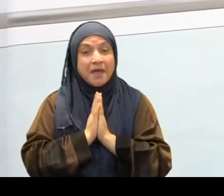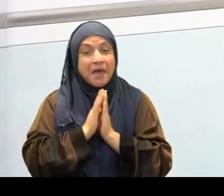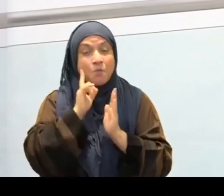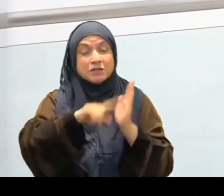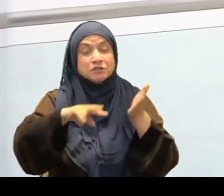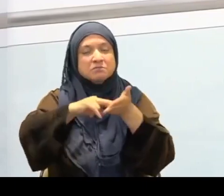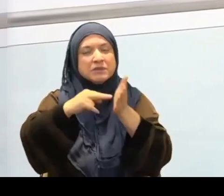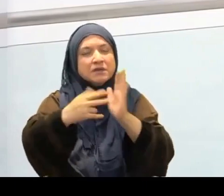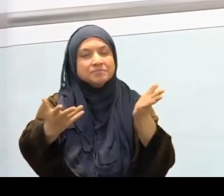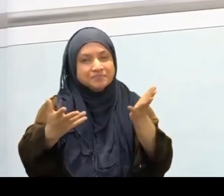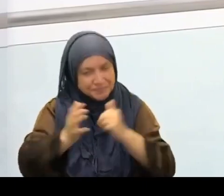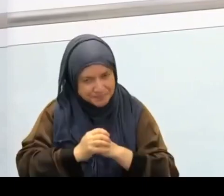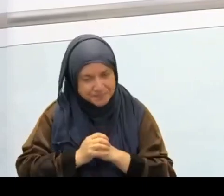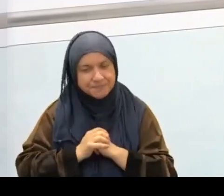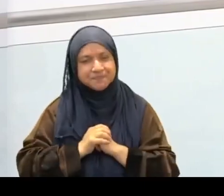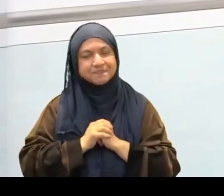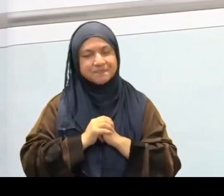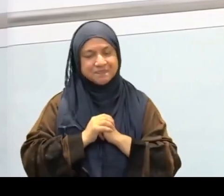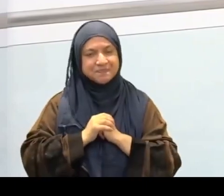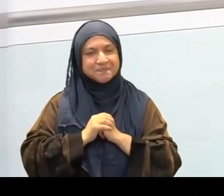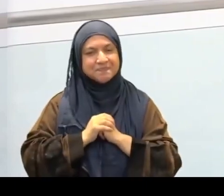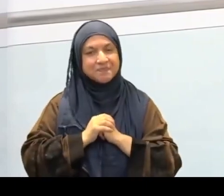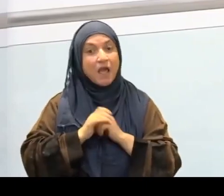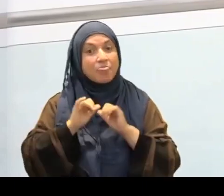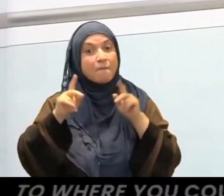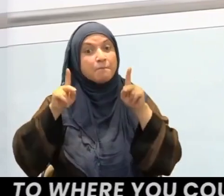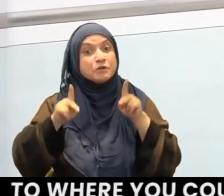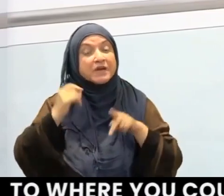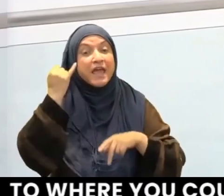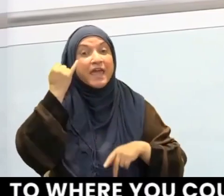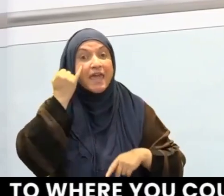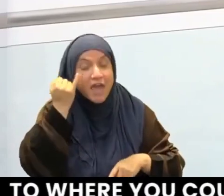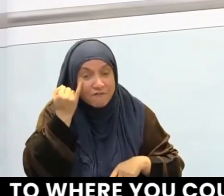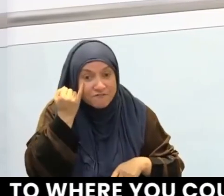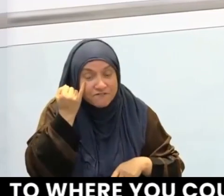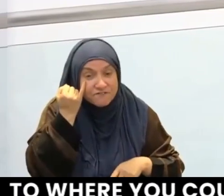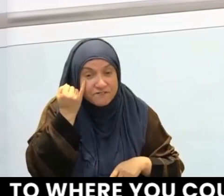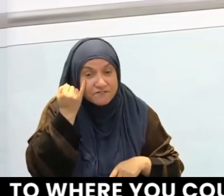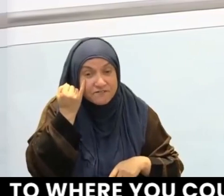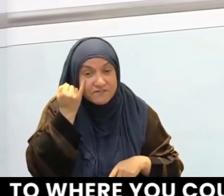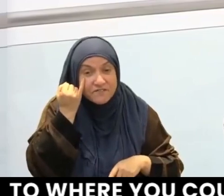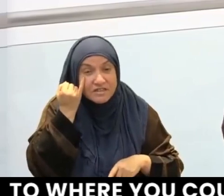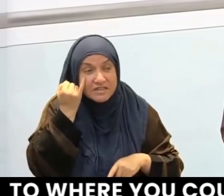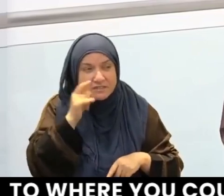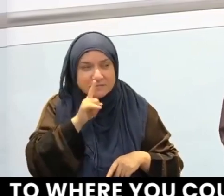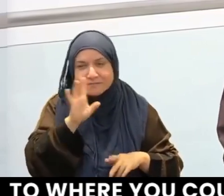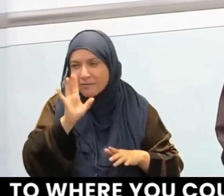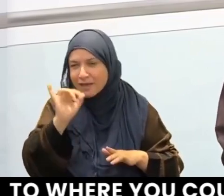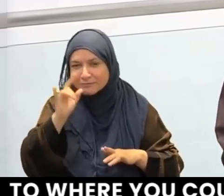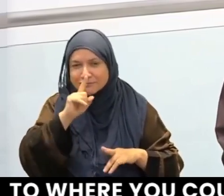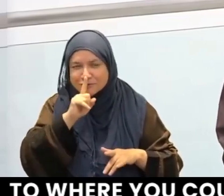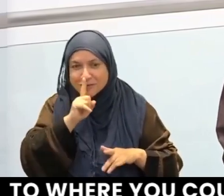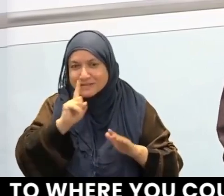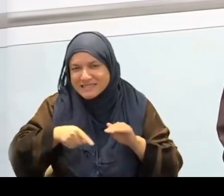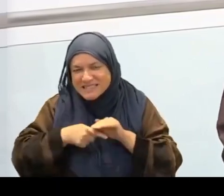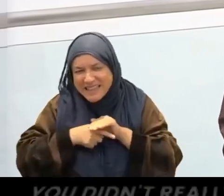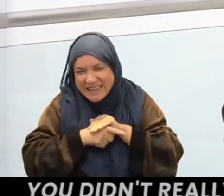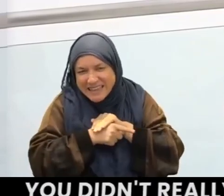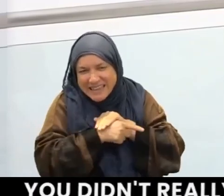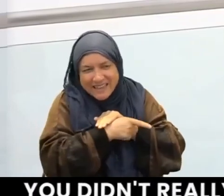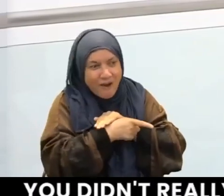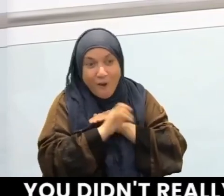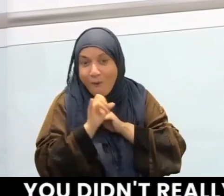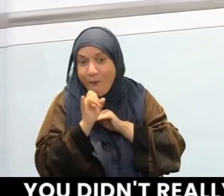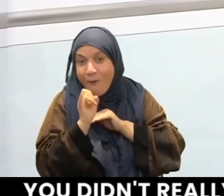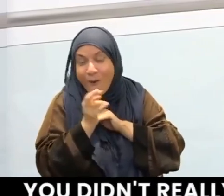A person who is sneaky with their lying, to where you could cheat someone right in front of you and they never even knew it. You